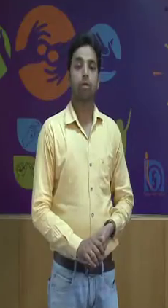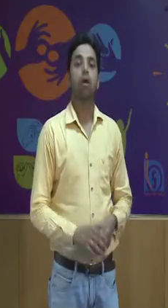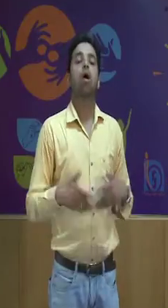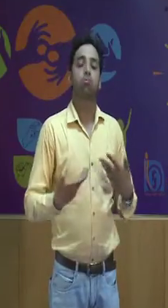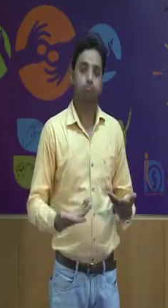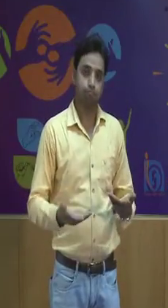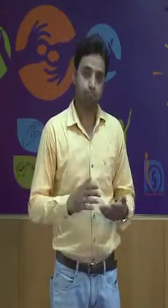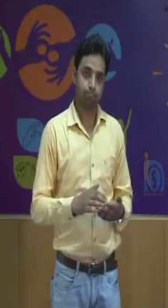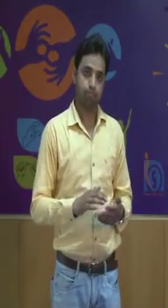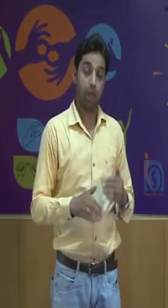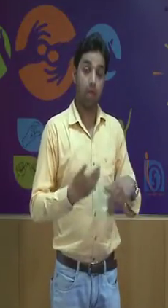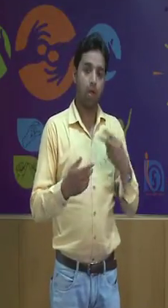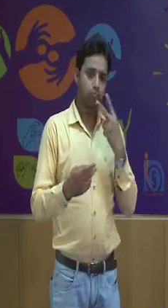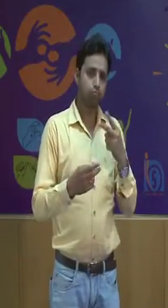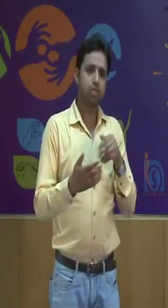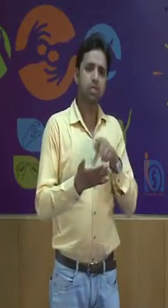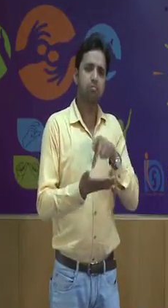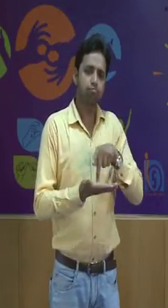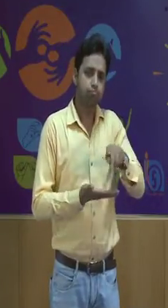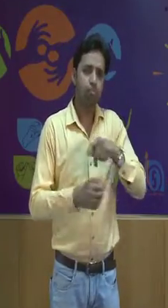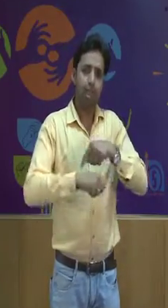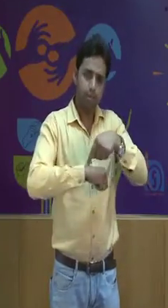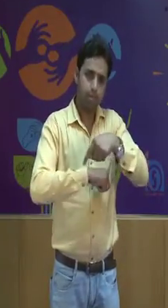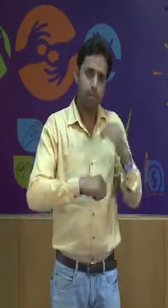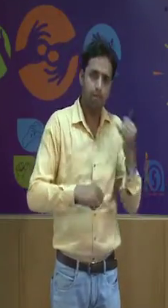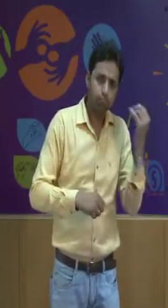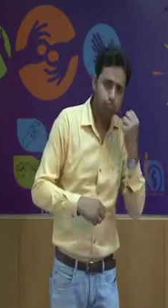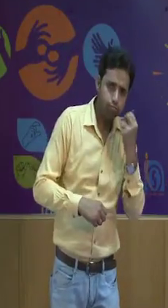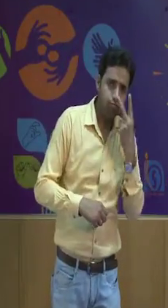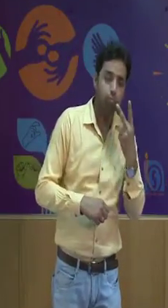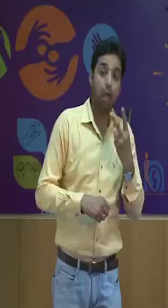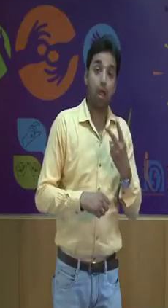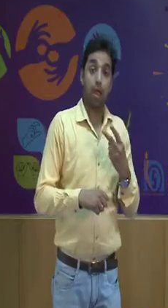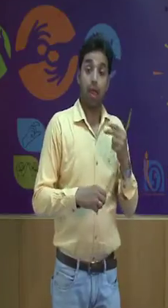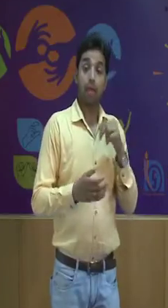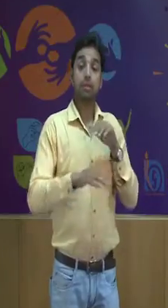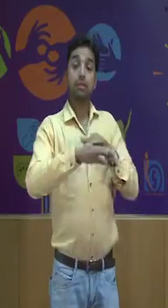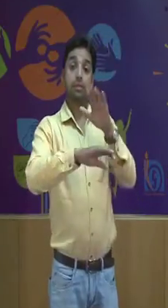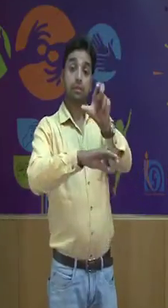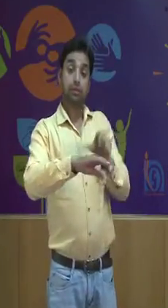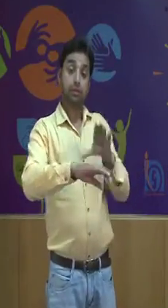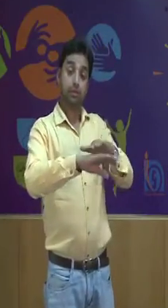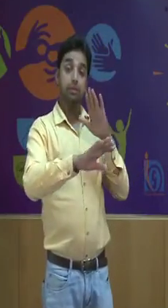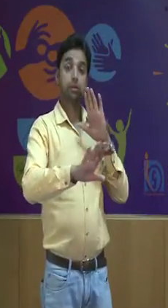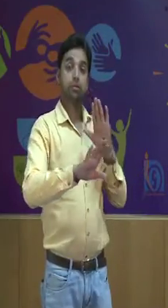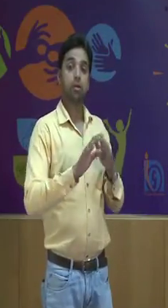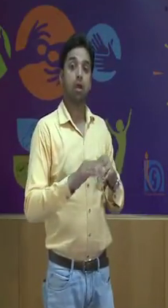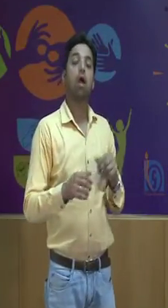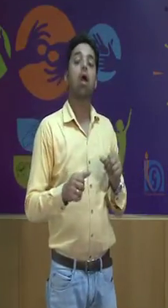However, we still sometimes find incidents of untouchability occurring